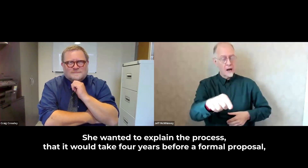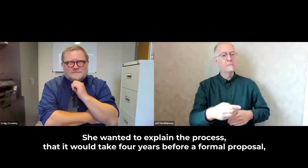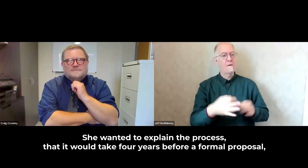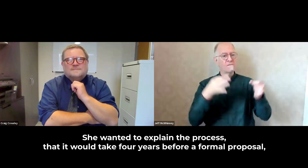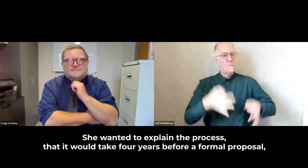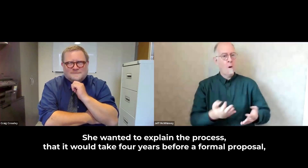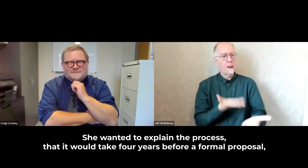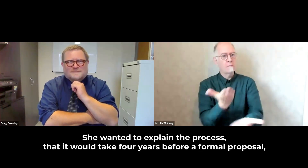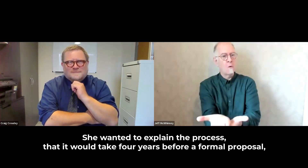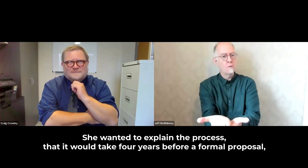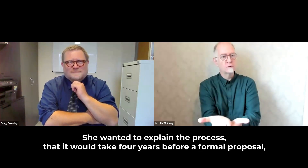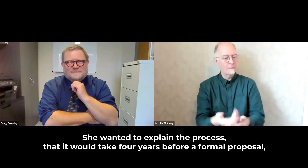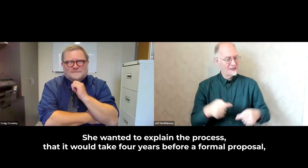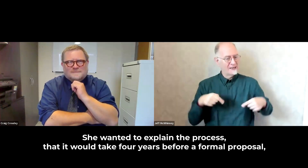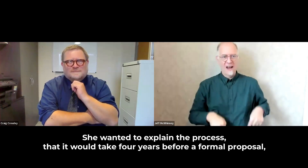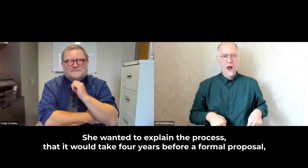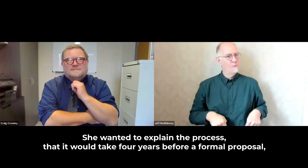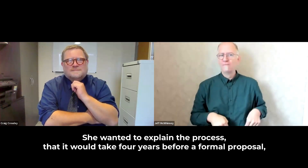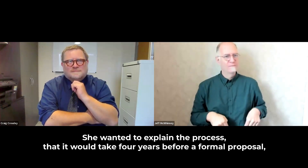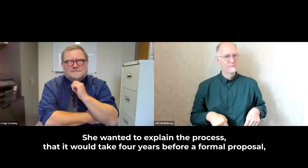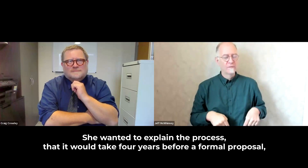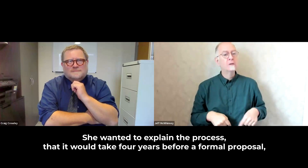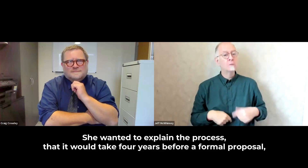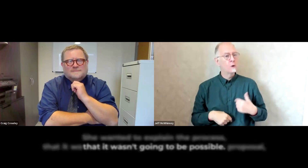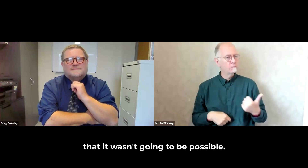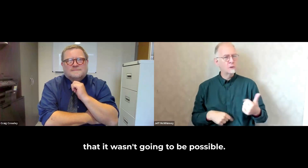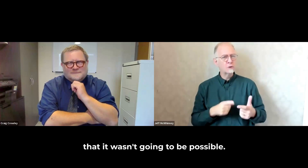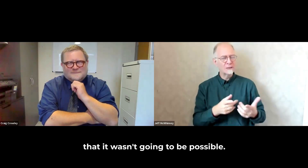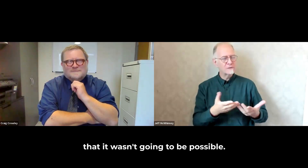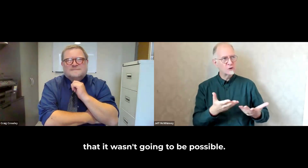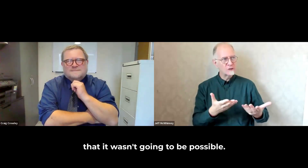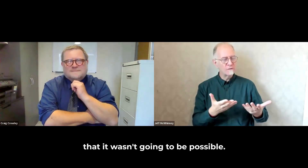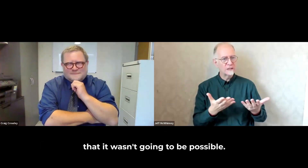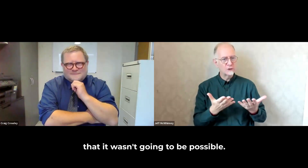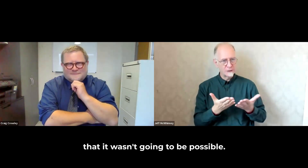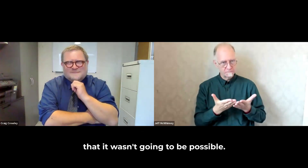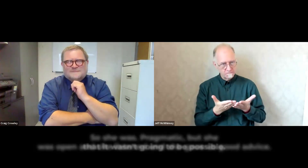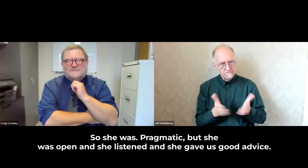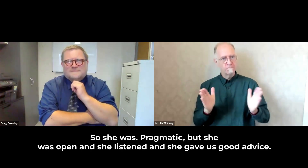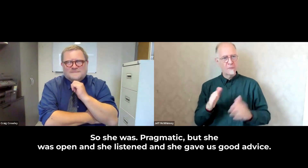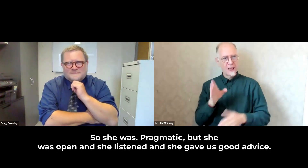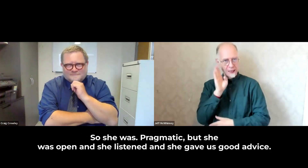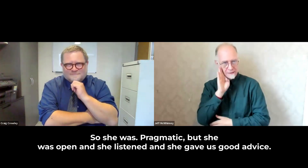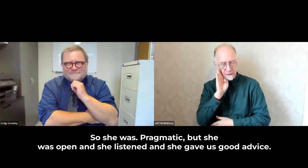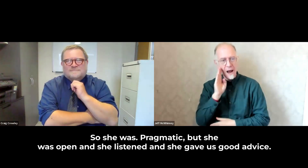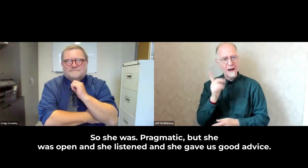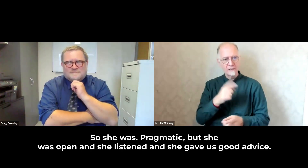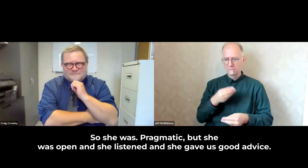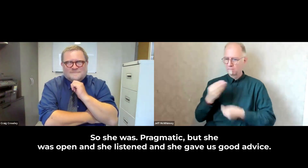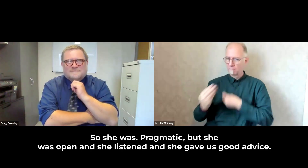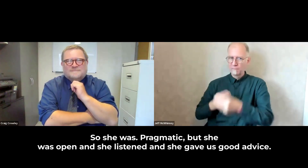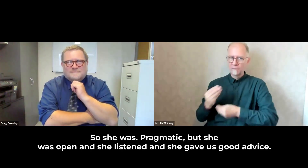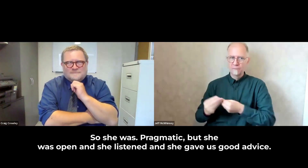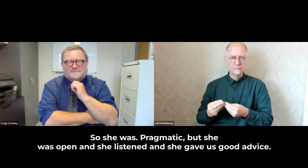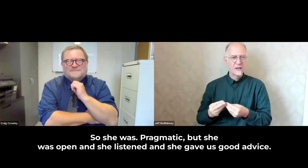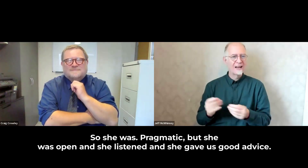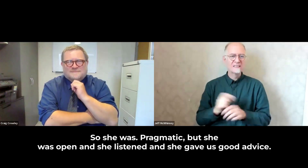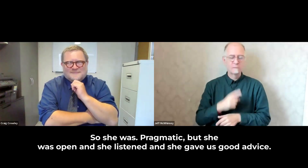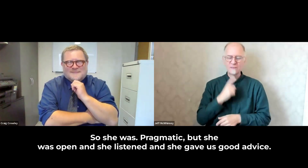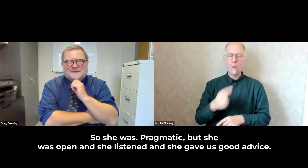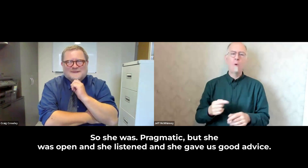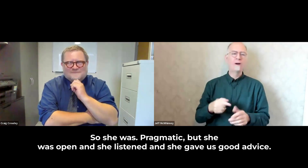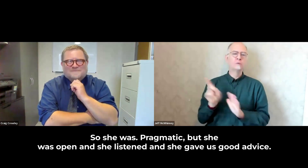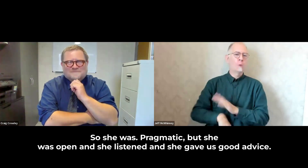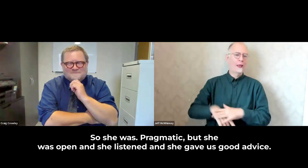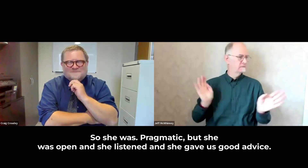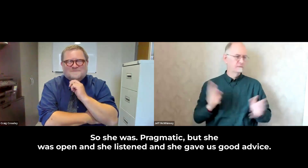explain the process, that it would take 4 years before a formal proposal, that it wasn't going to be possible. So she was very pragmatic, but she was open